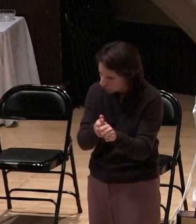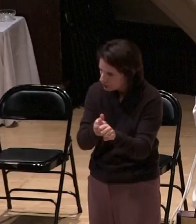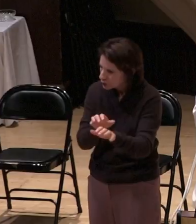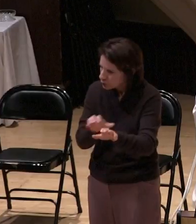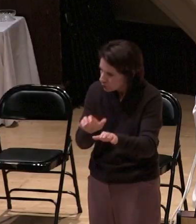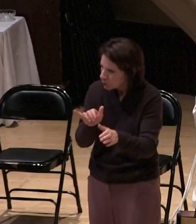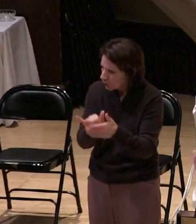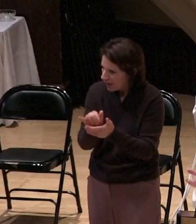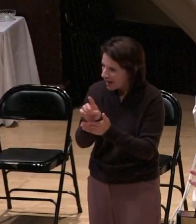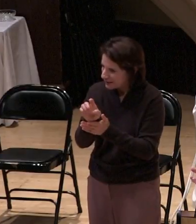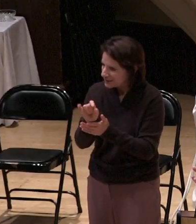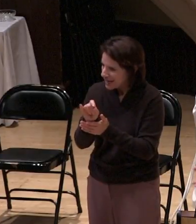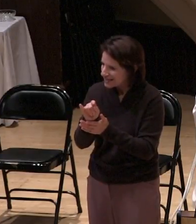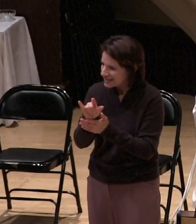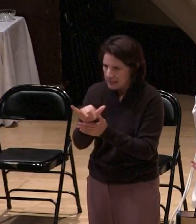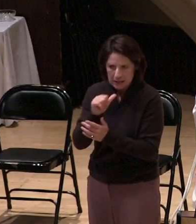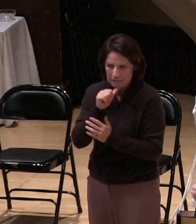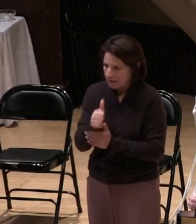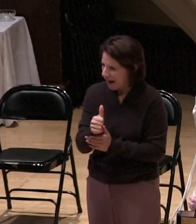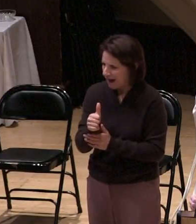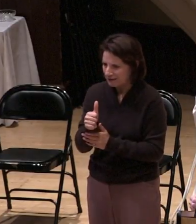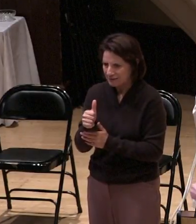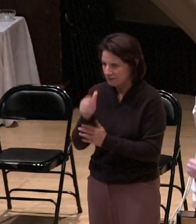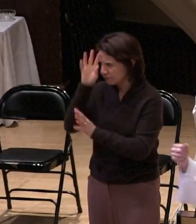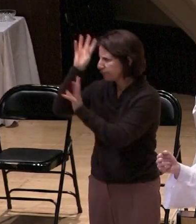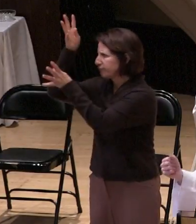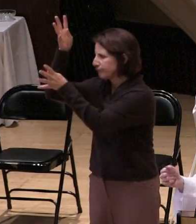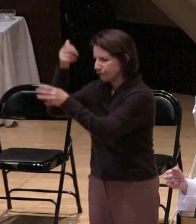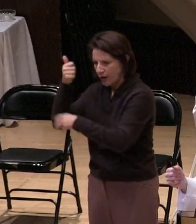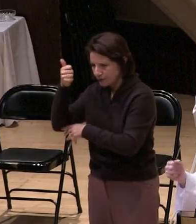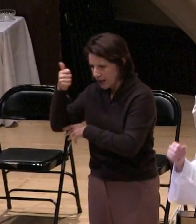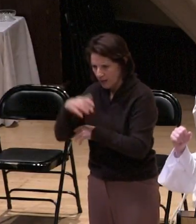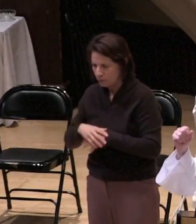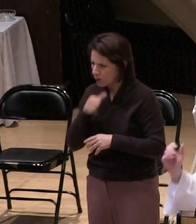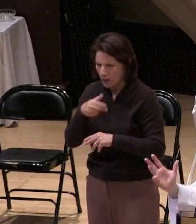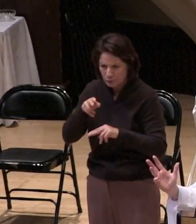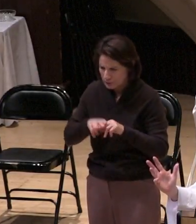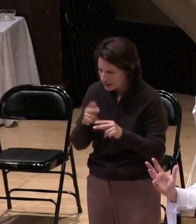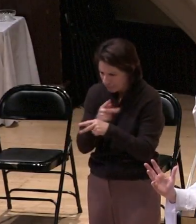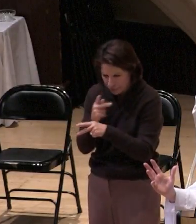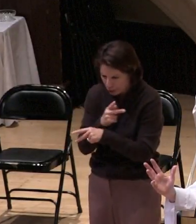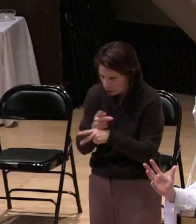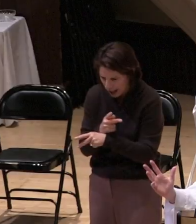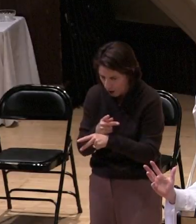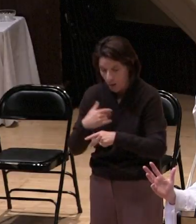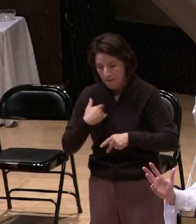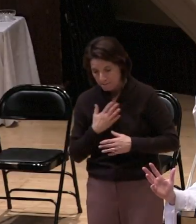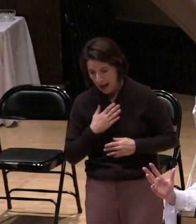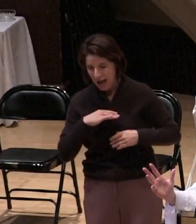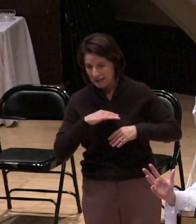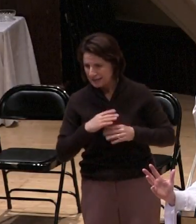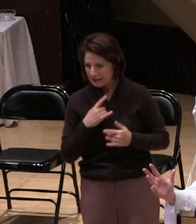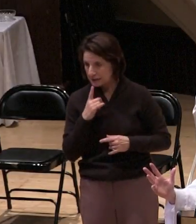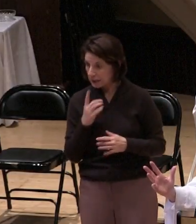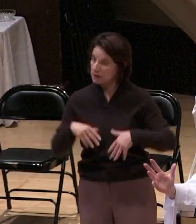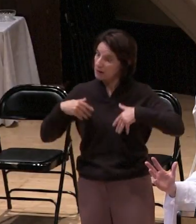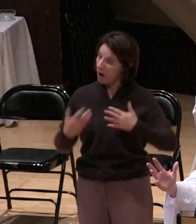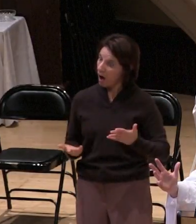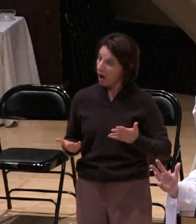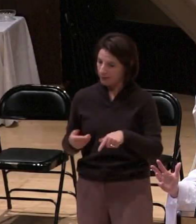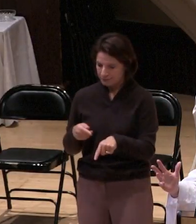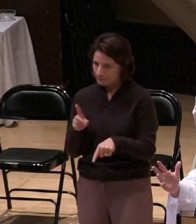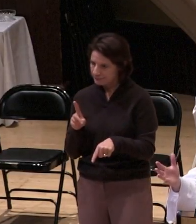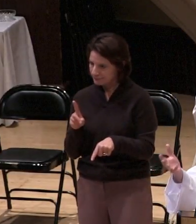it. We don't have to sit down at age 21 and think my destiny in life is ta-da, this, right?